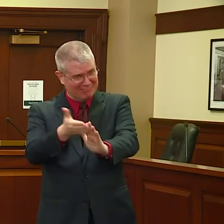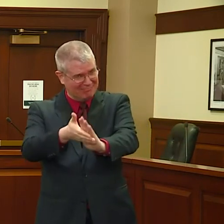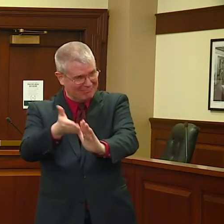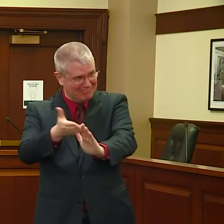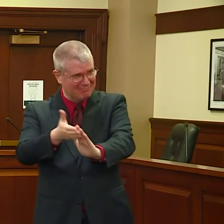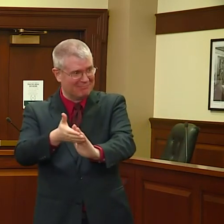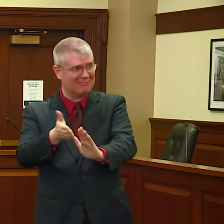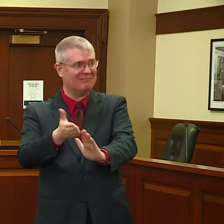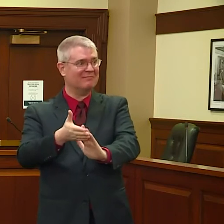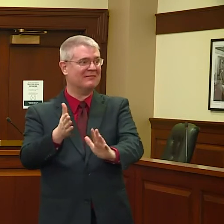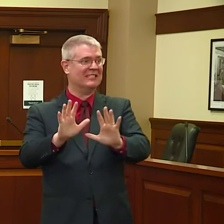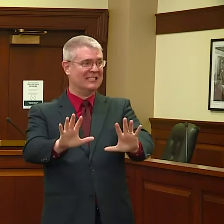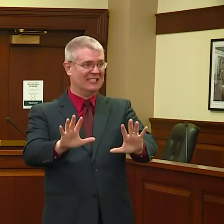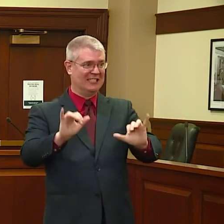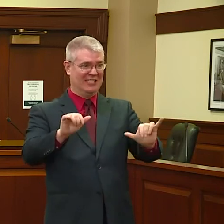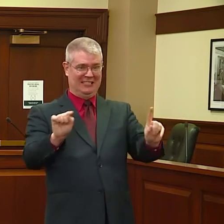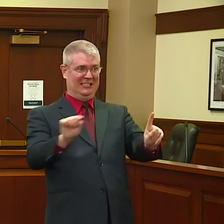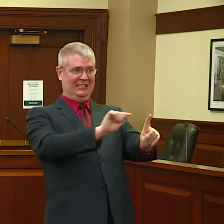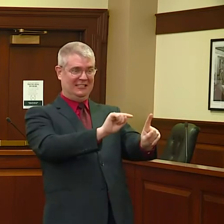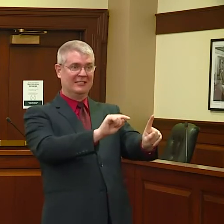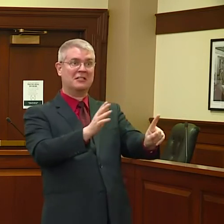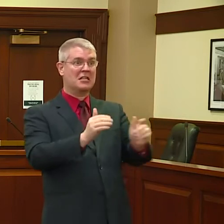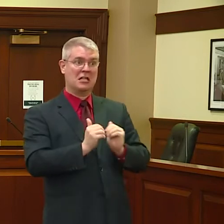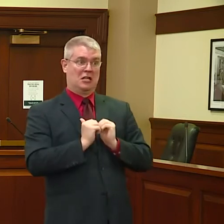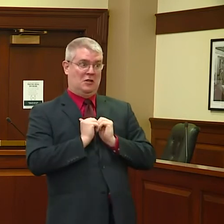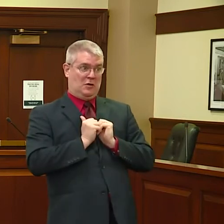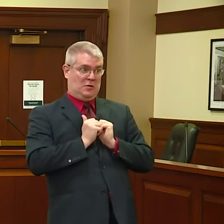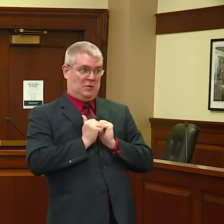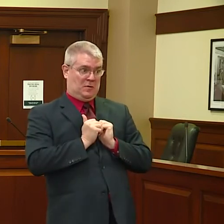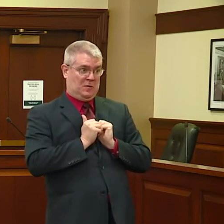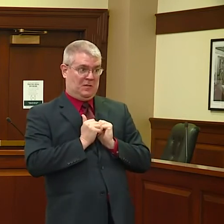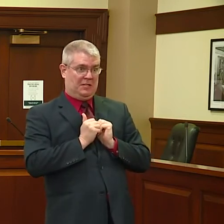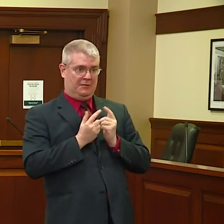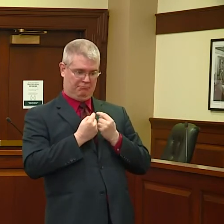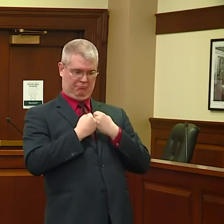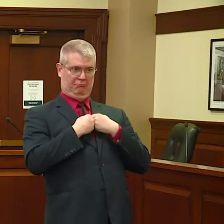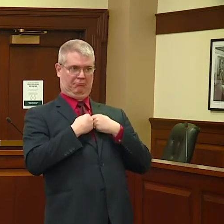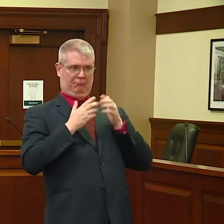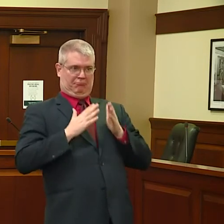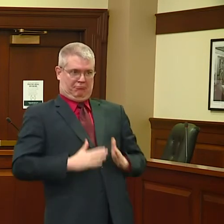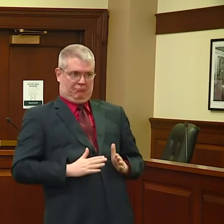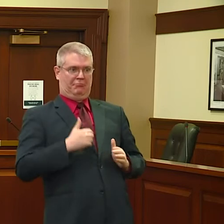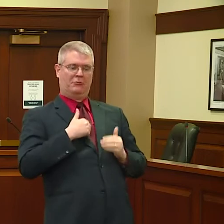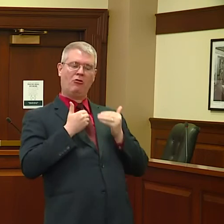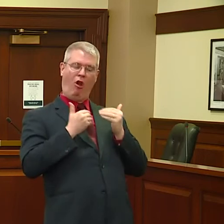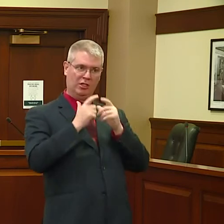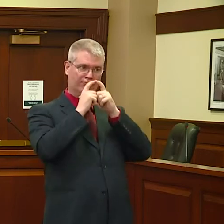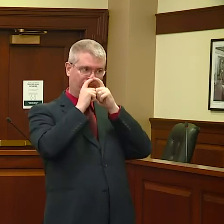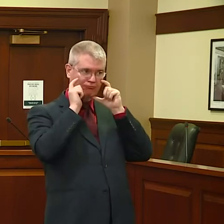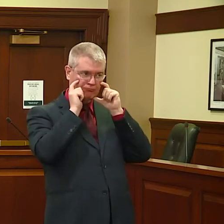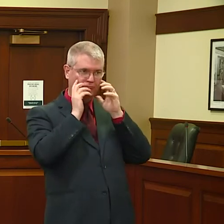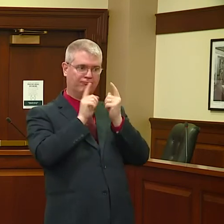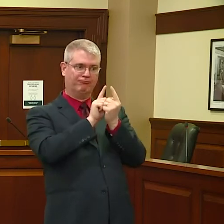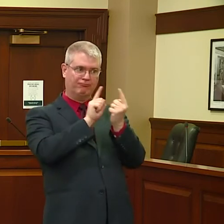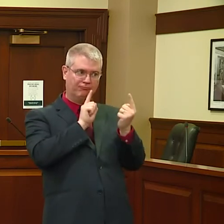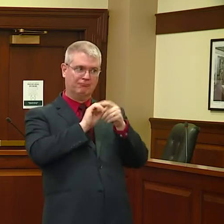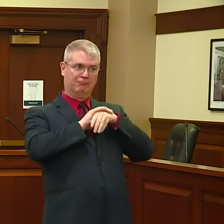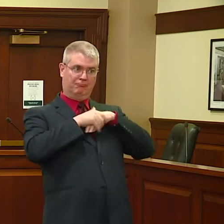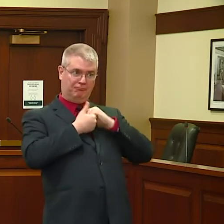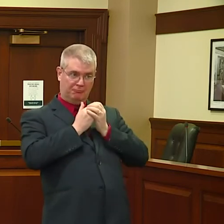personal actions are the primary way to achieve that prosperity. Folks, this is all about personal responsibility,